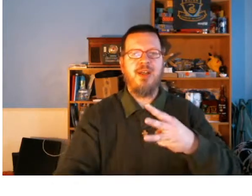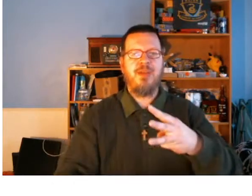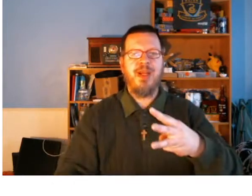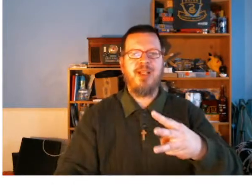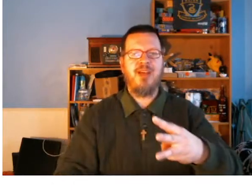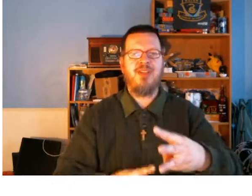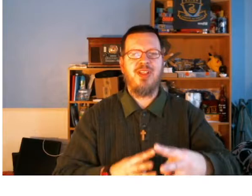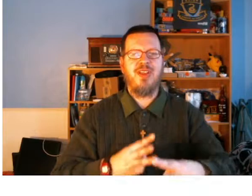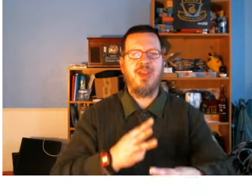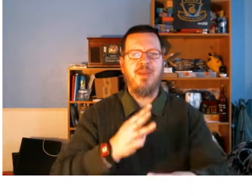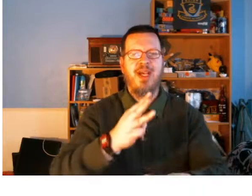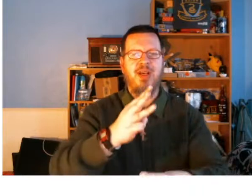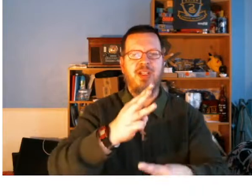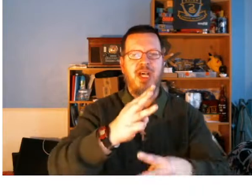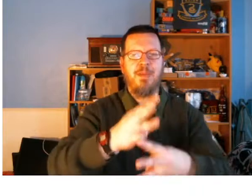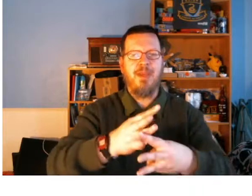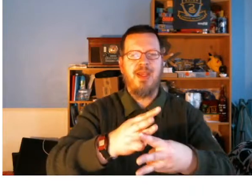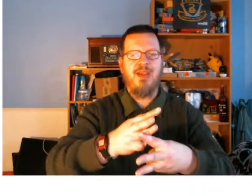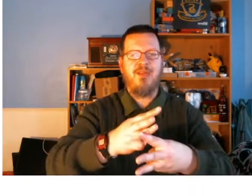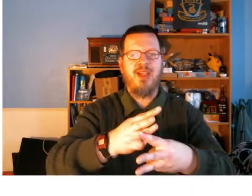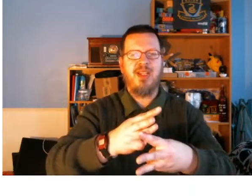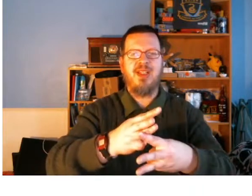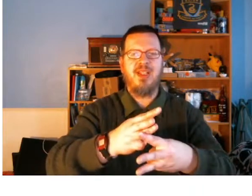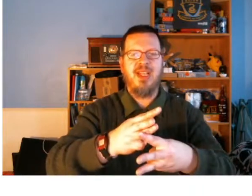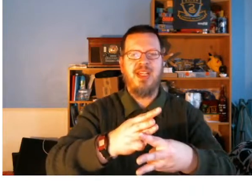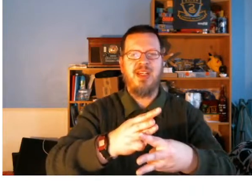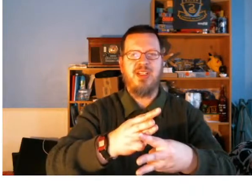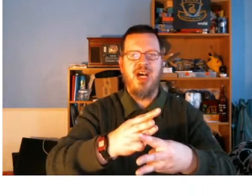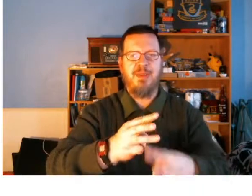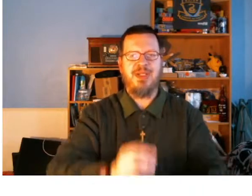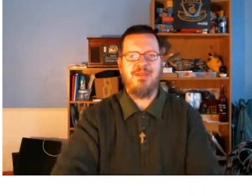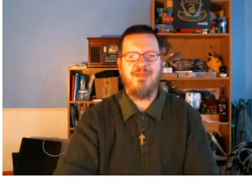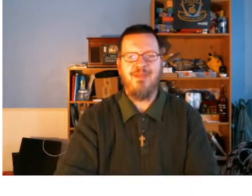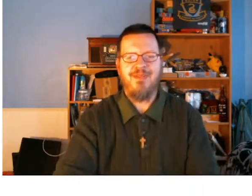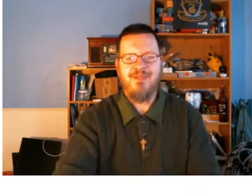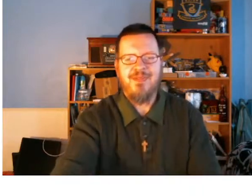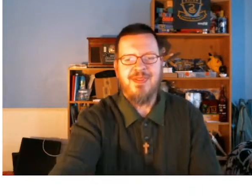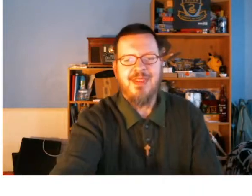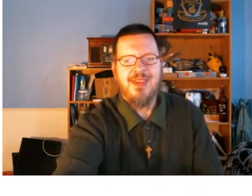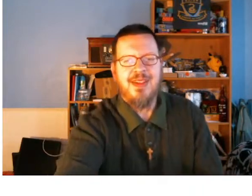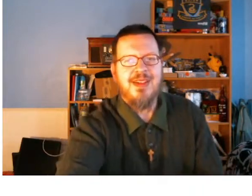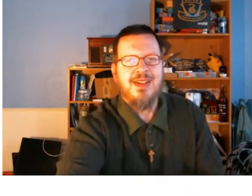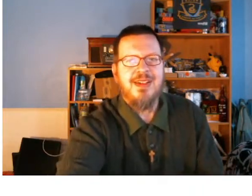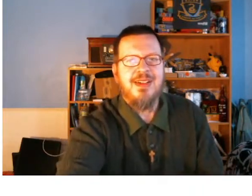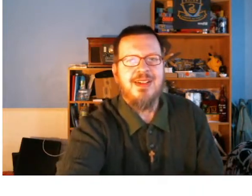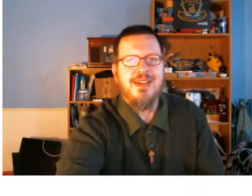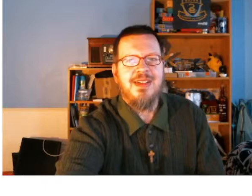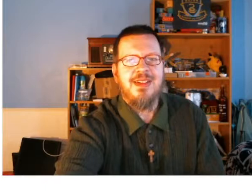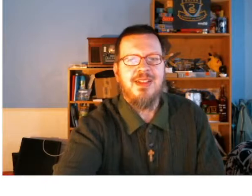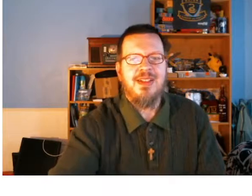then under my left, then back on top, and finally landing on top.